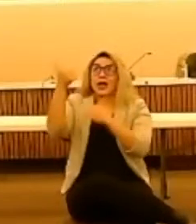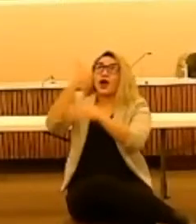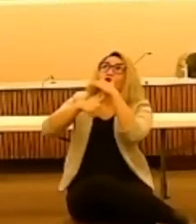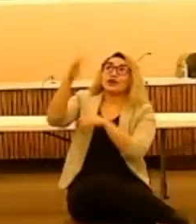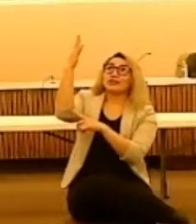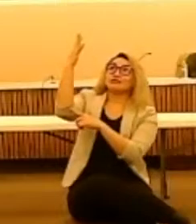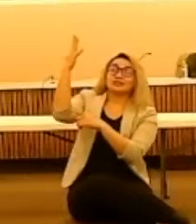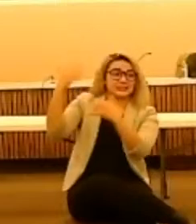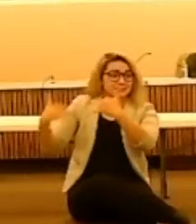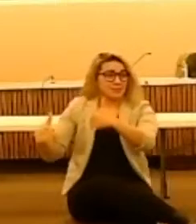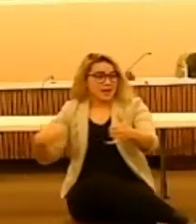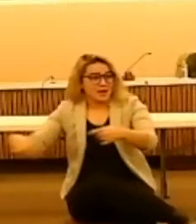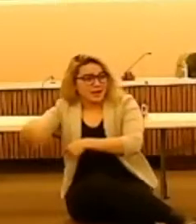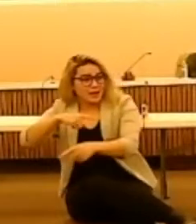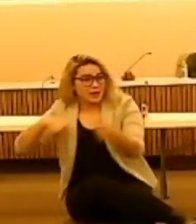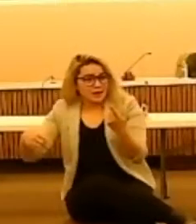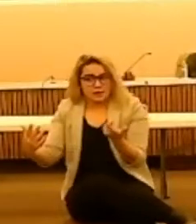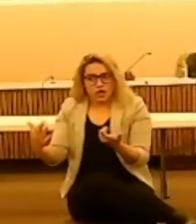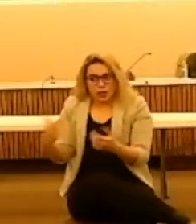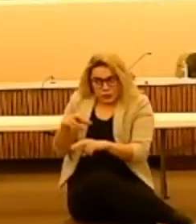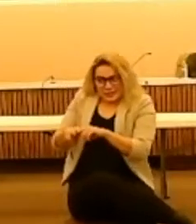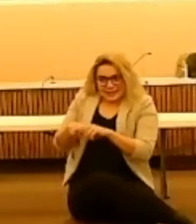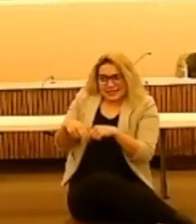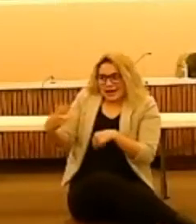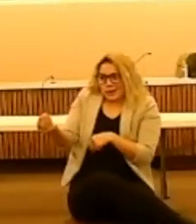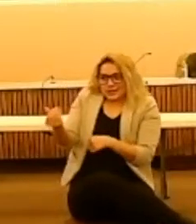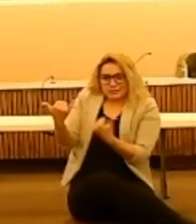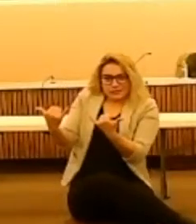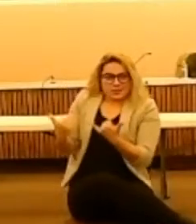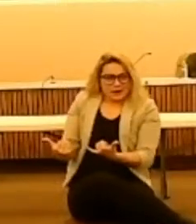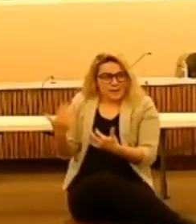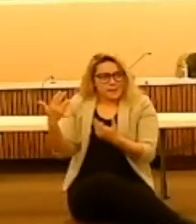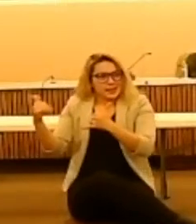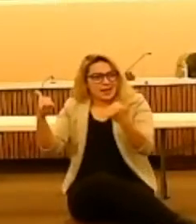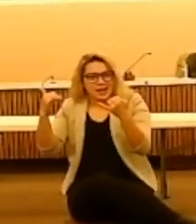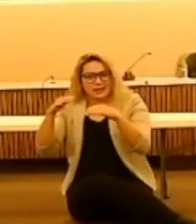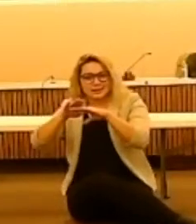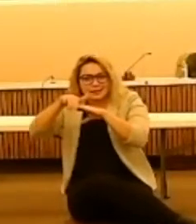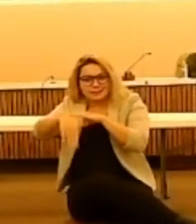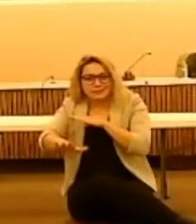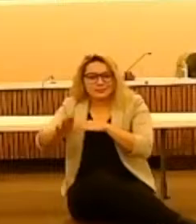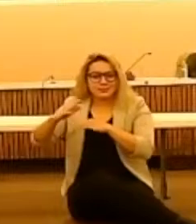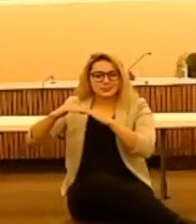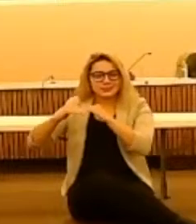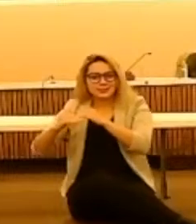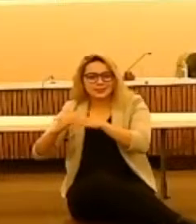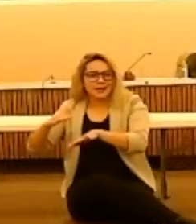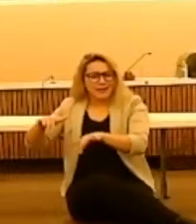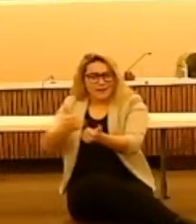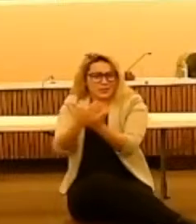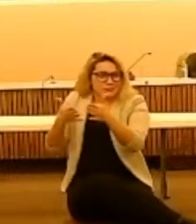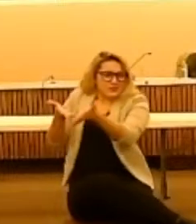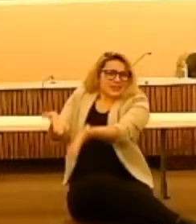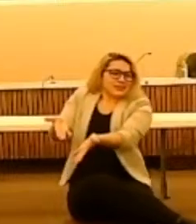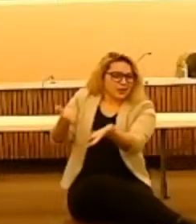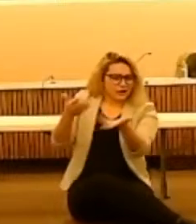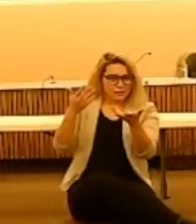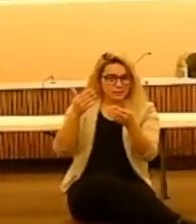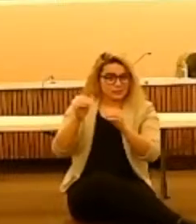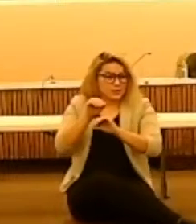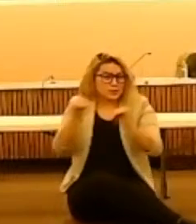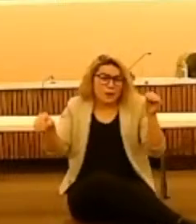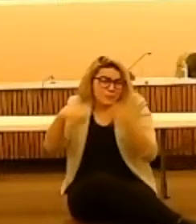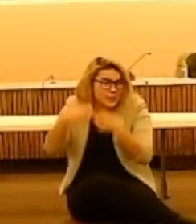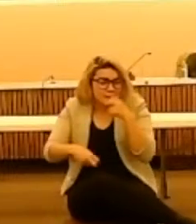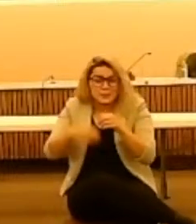there's a little seat sitting right out there now. They play and kickball and for months. So I've never seen an issue, and no family members ever said anything to